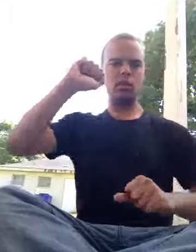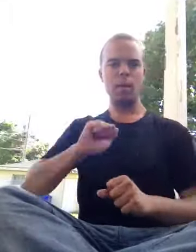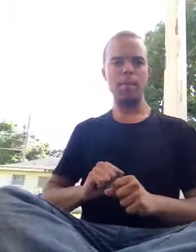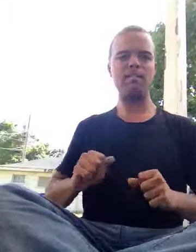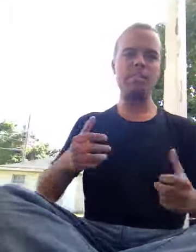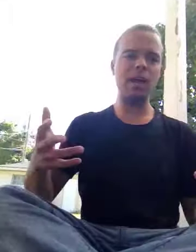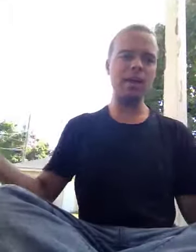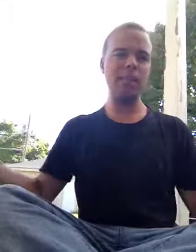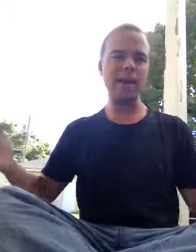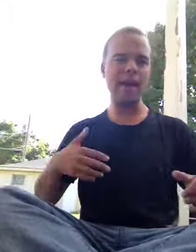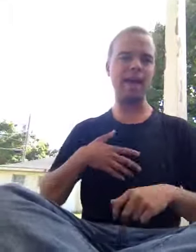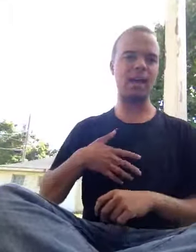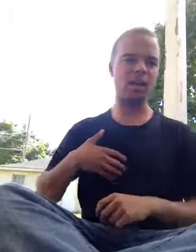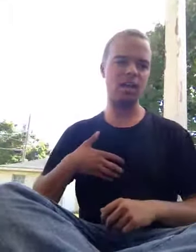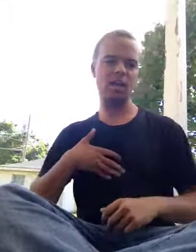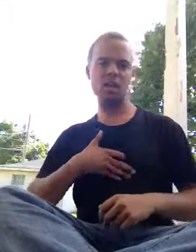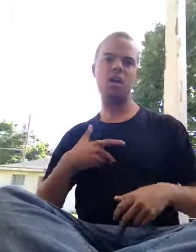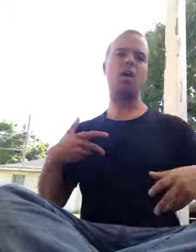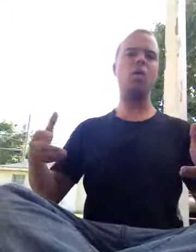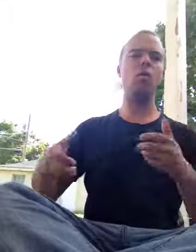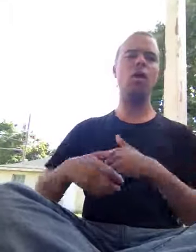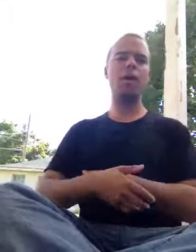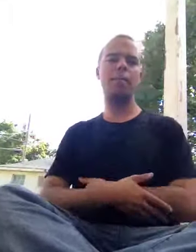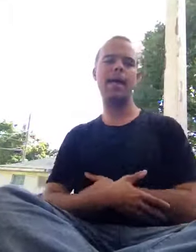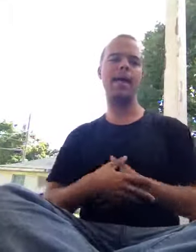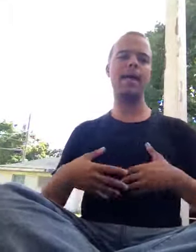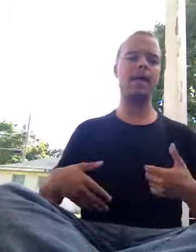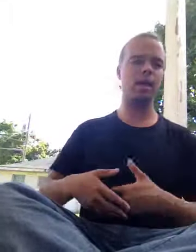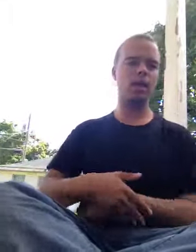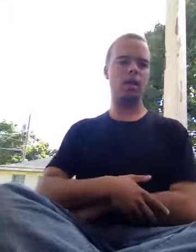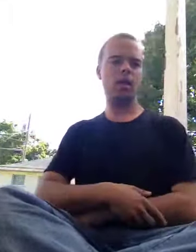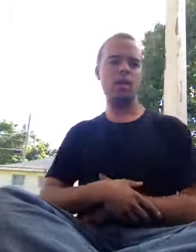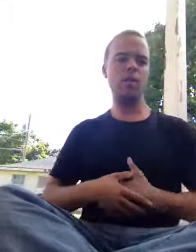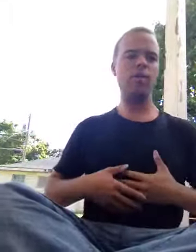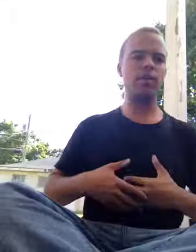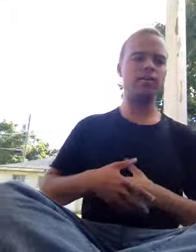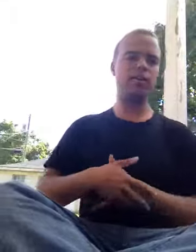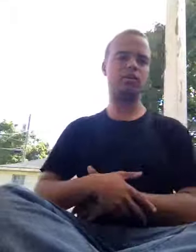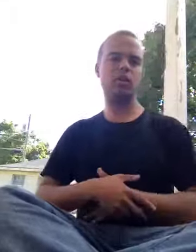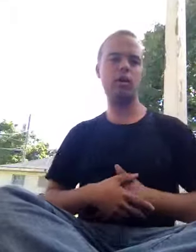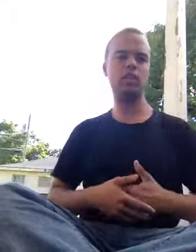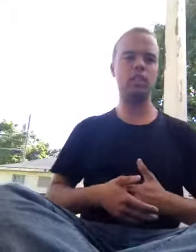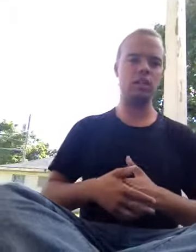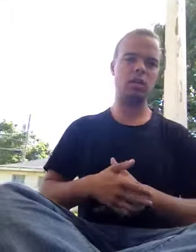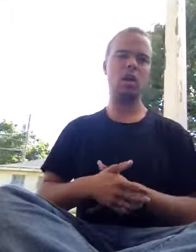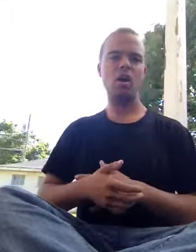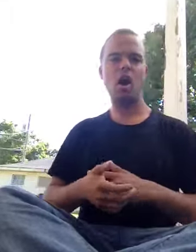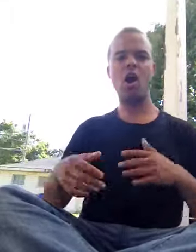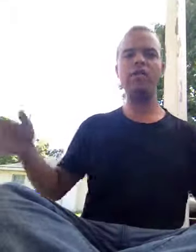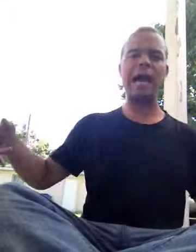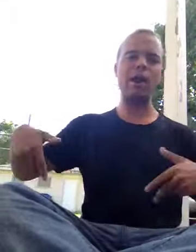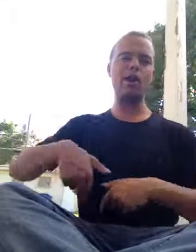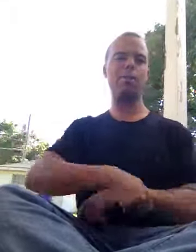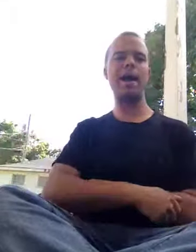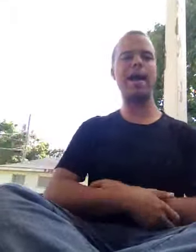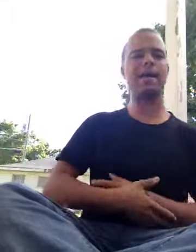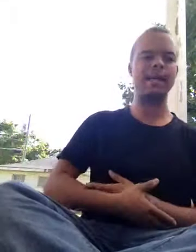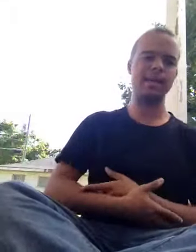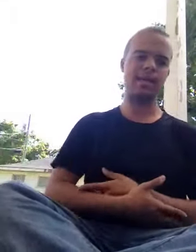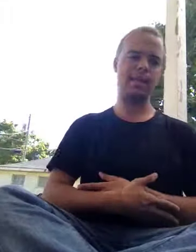tongue. Miss Mary Mack, yes, I want a pack with this a touch. I'll down her back.